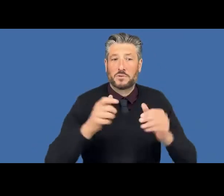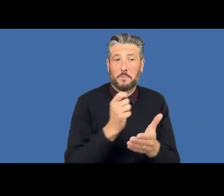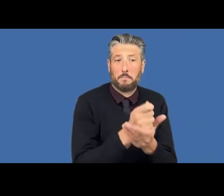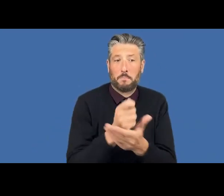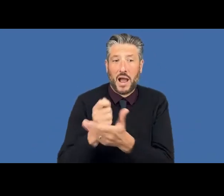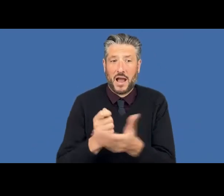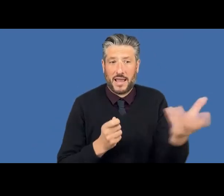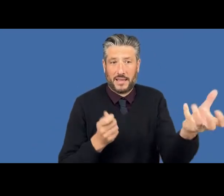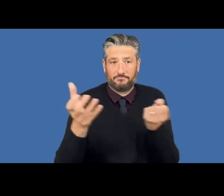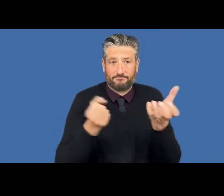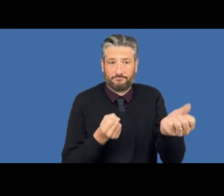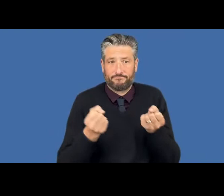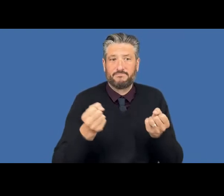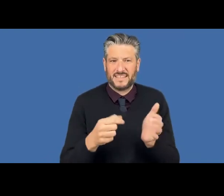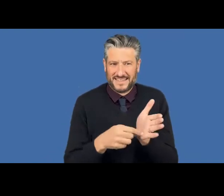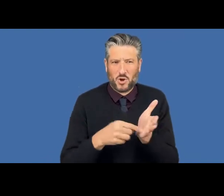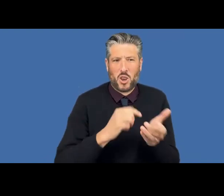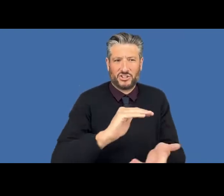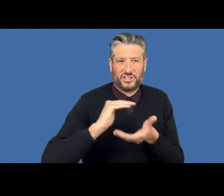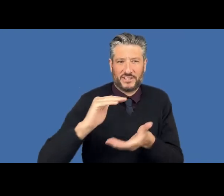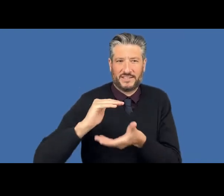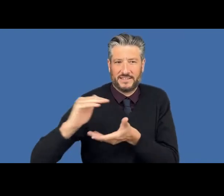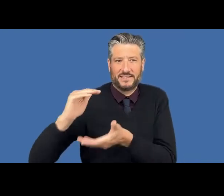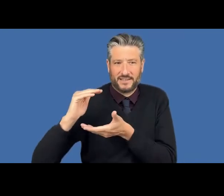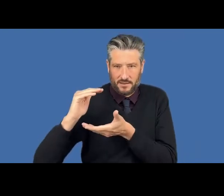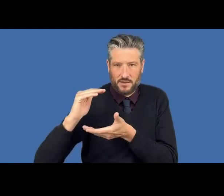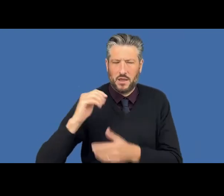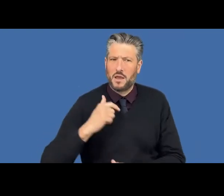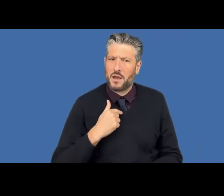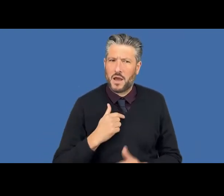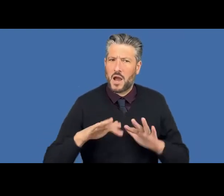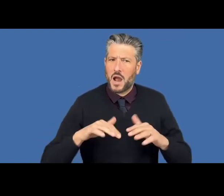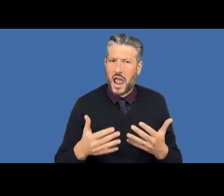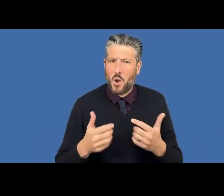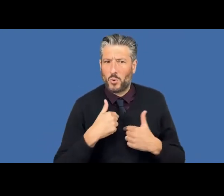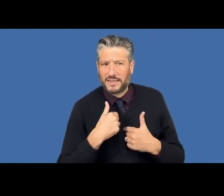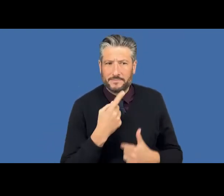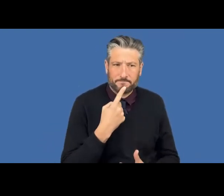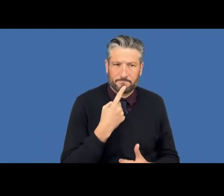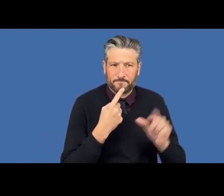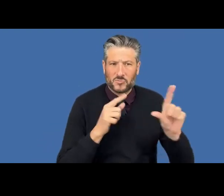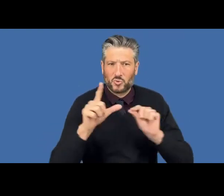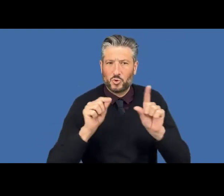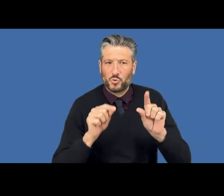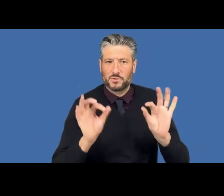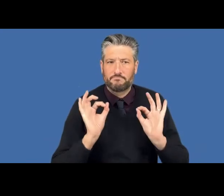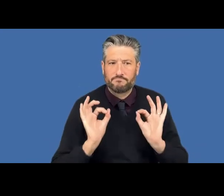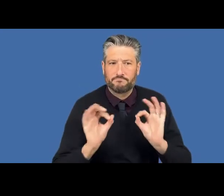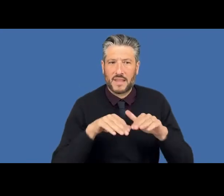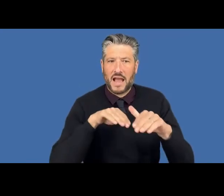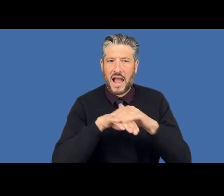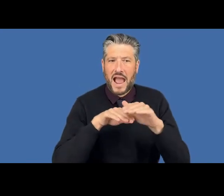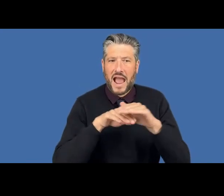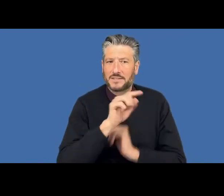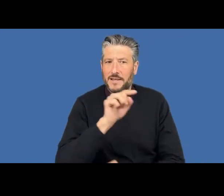procure these technologies and make sure that they're as accessible as possible. So in that case, we have to work with our partners